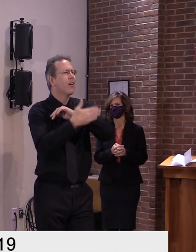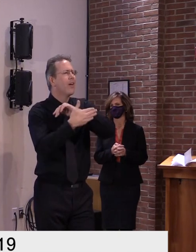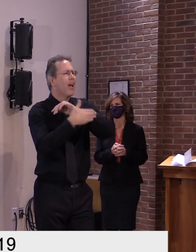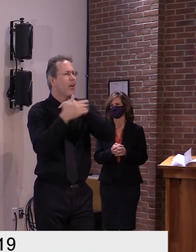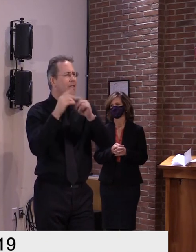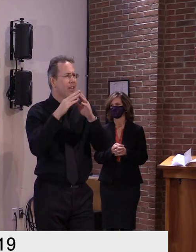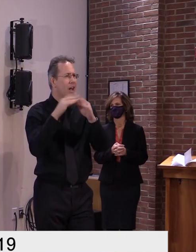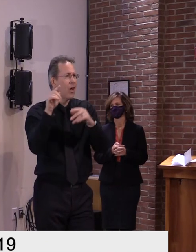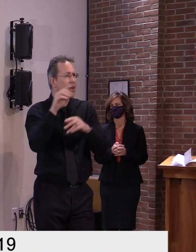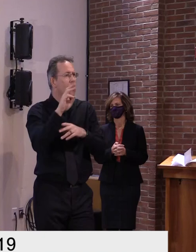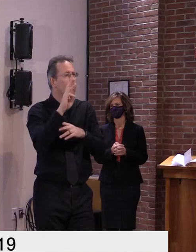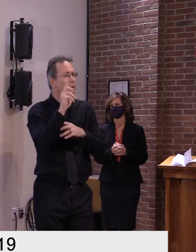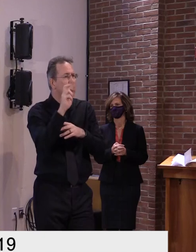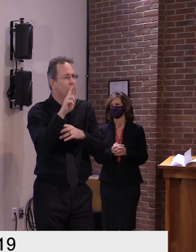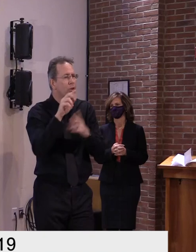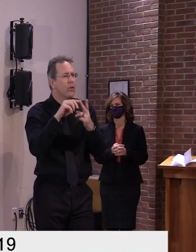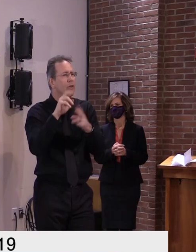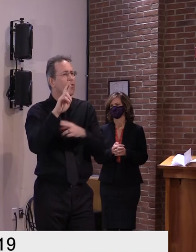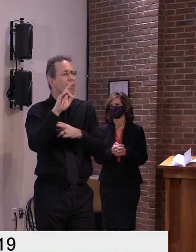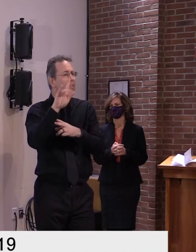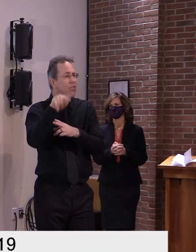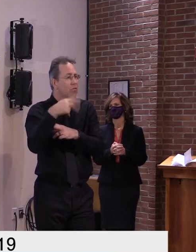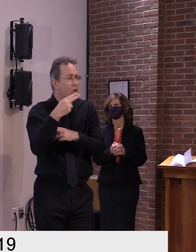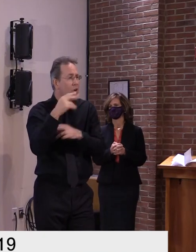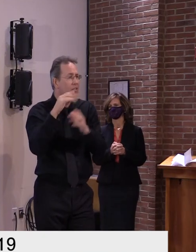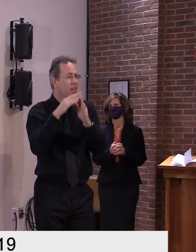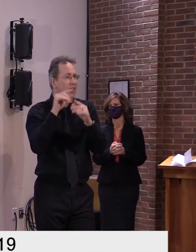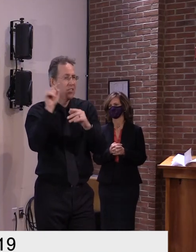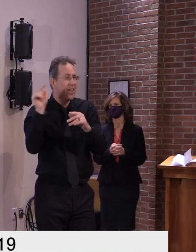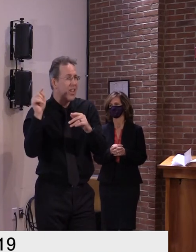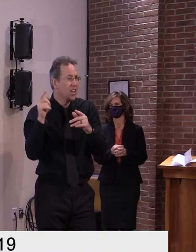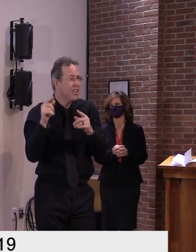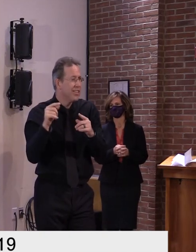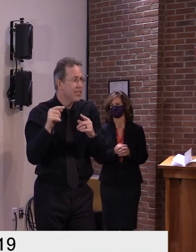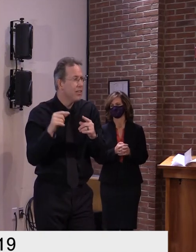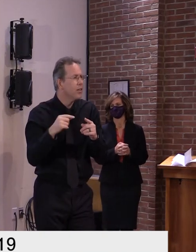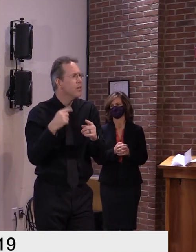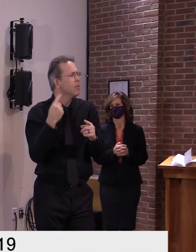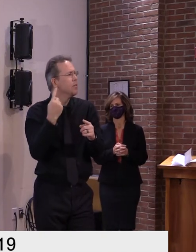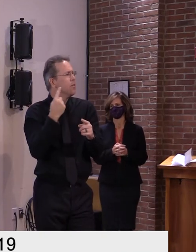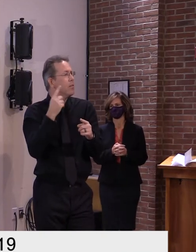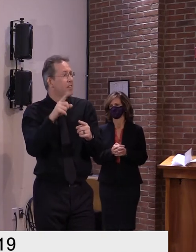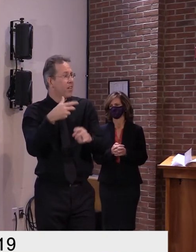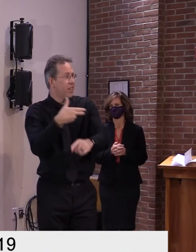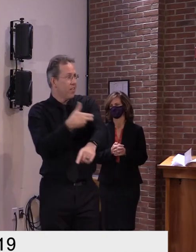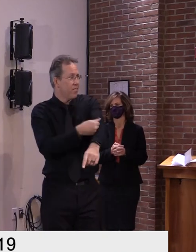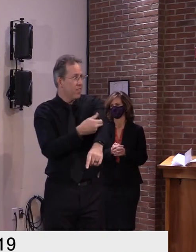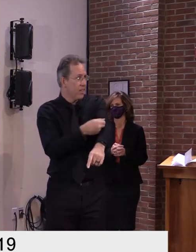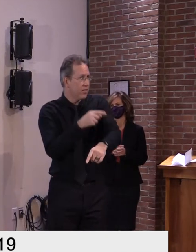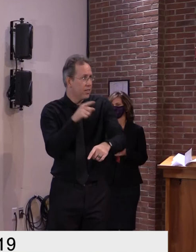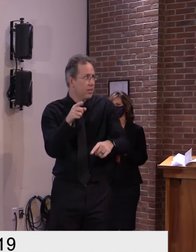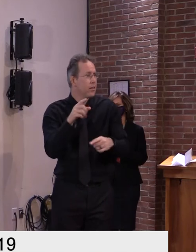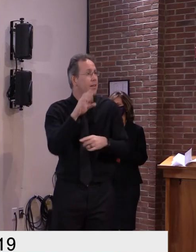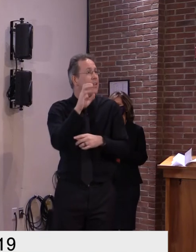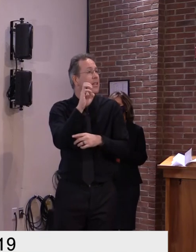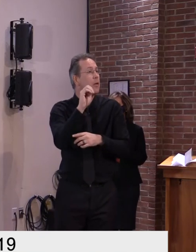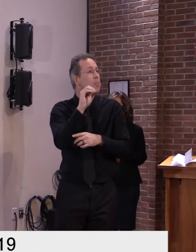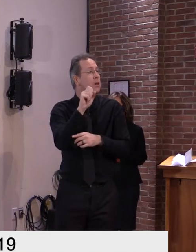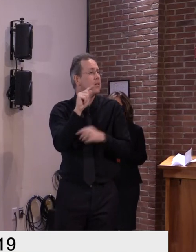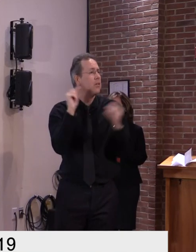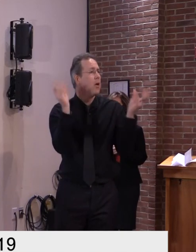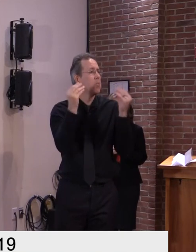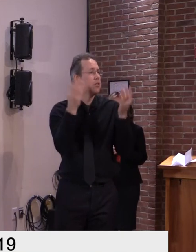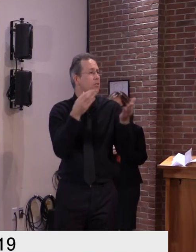also provide for them to vaccinate EMS personnel in their respective catchment areas. And I'm just wondering if that is